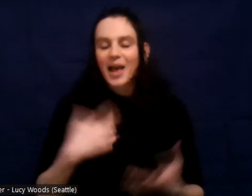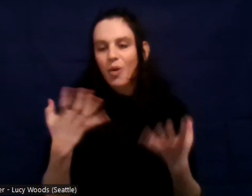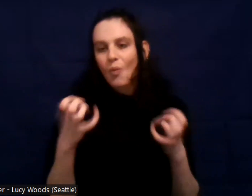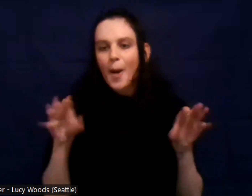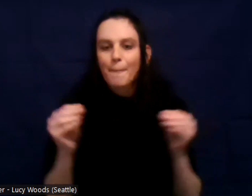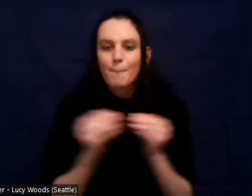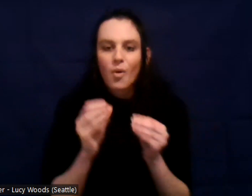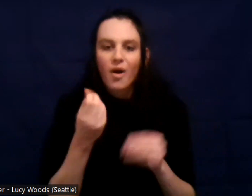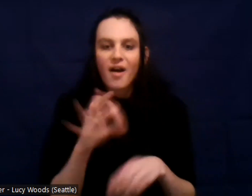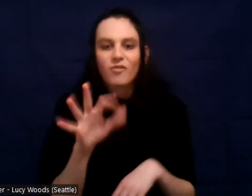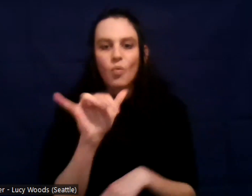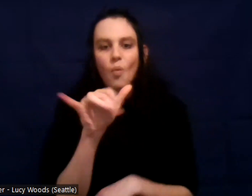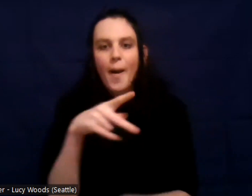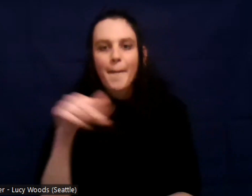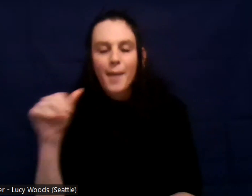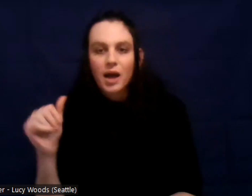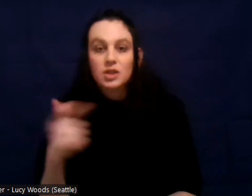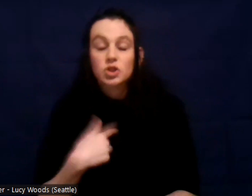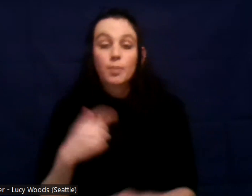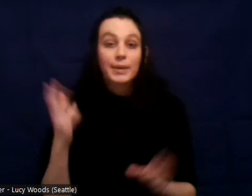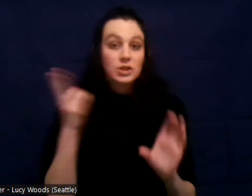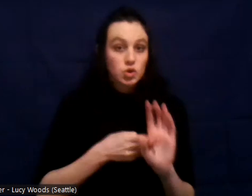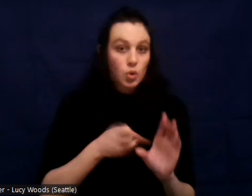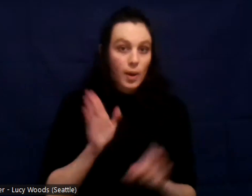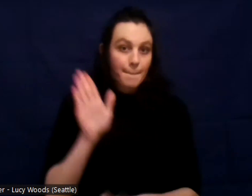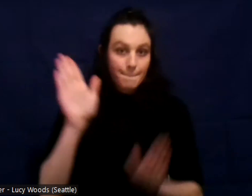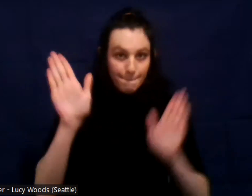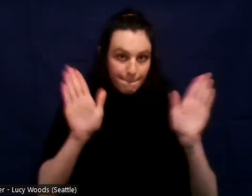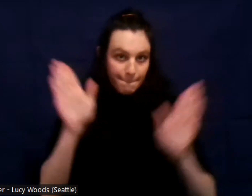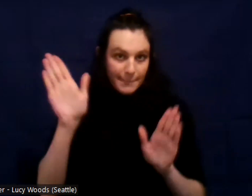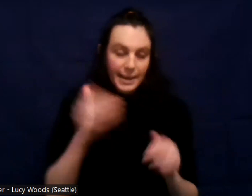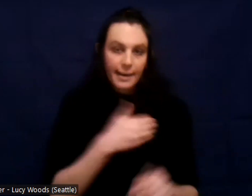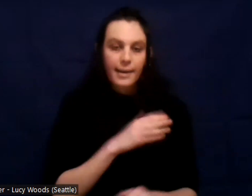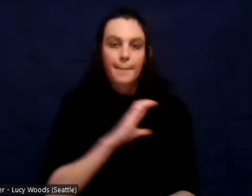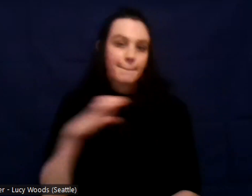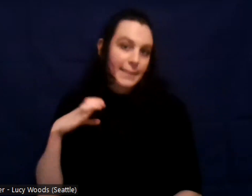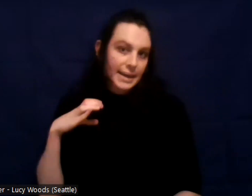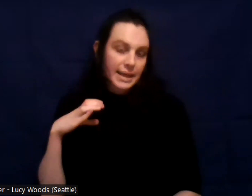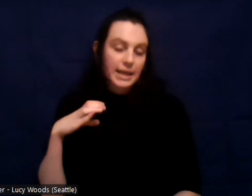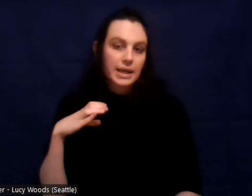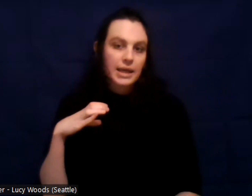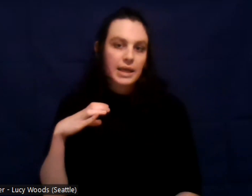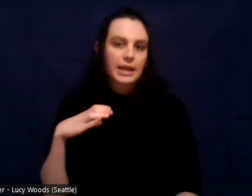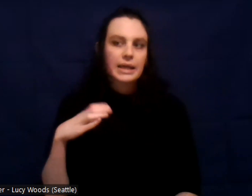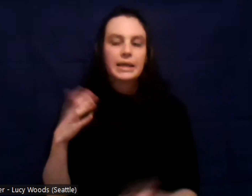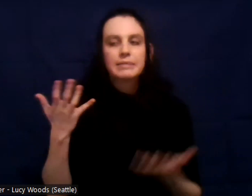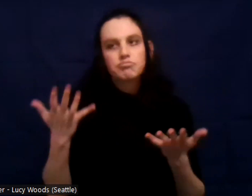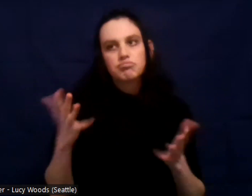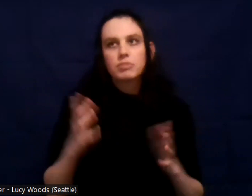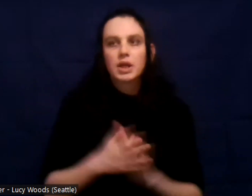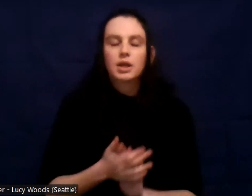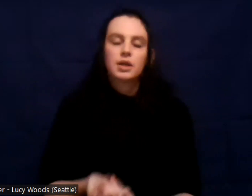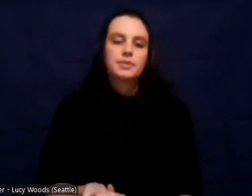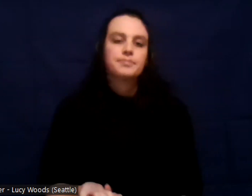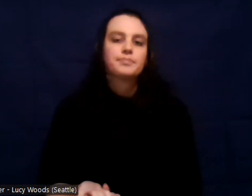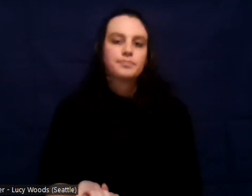So I joined a bid committee, kind of by like just happenstance. And we ended